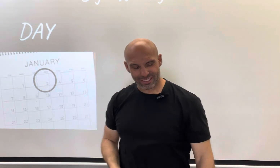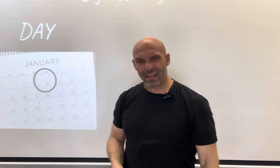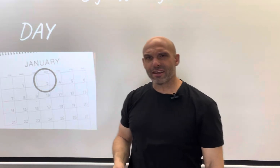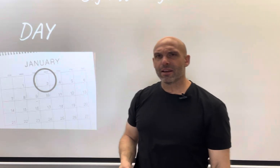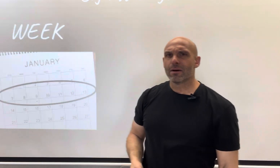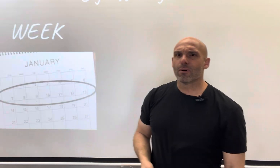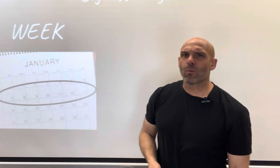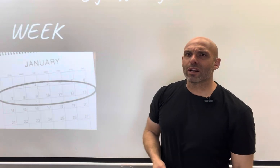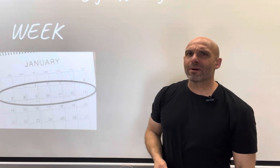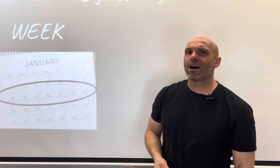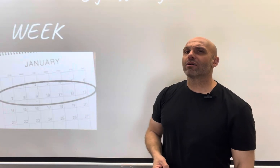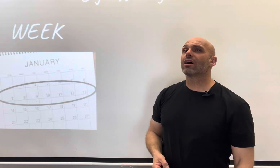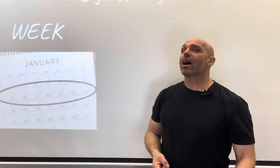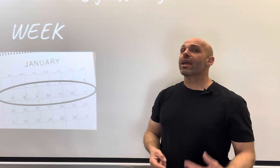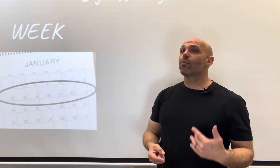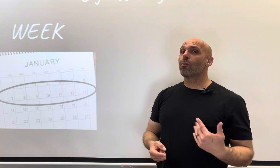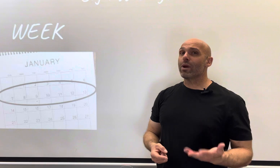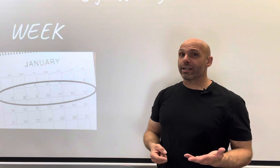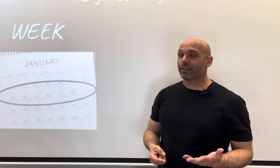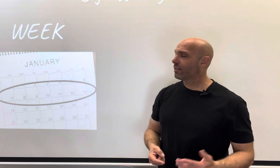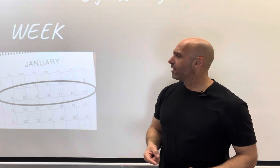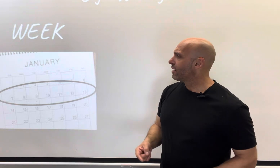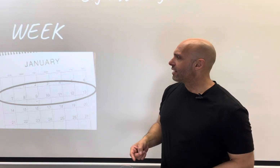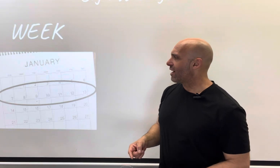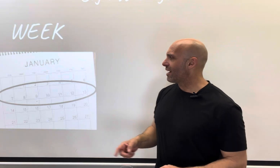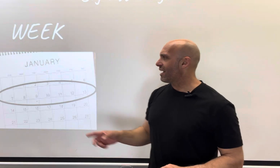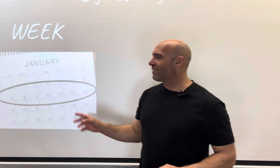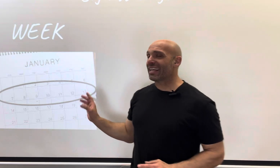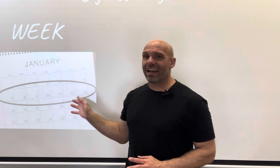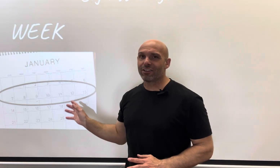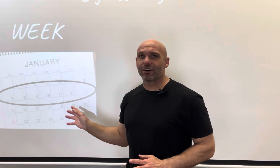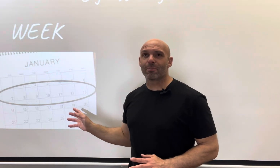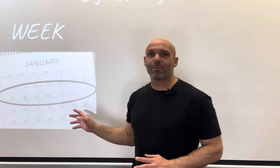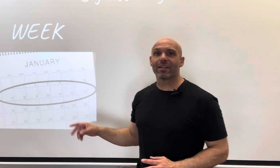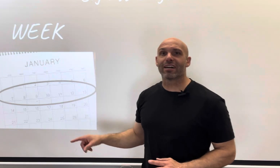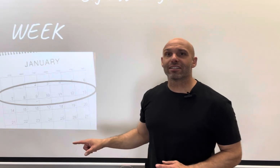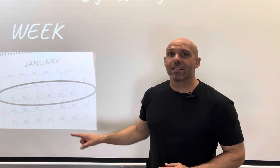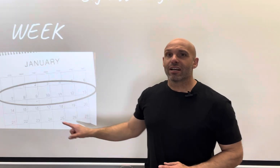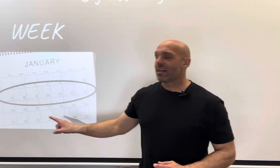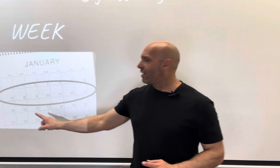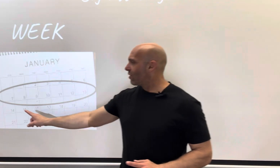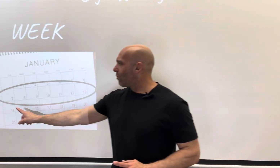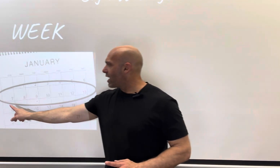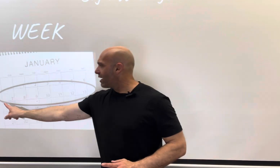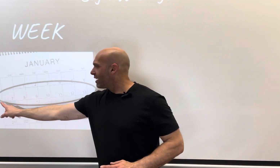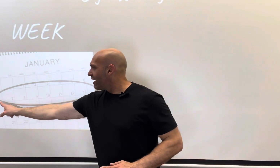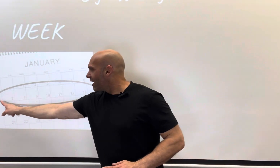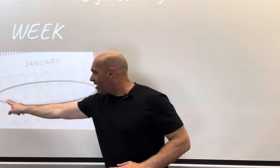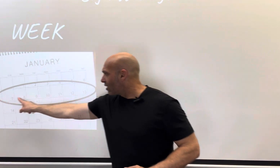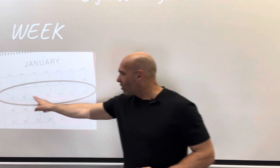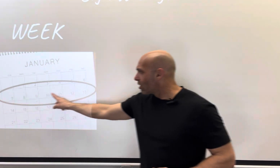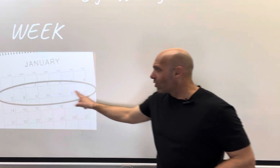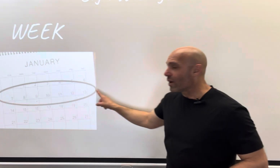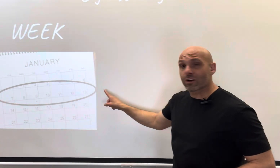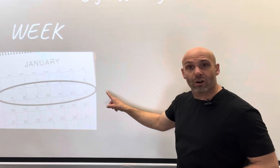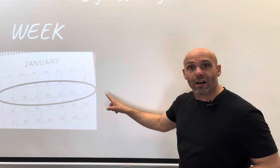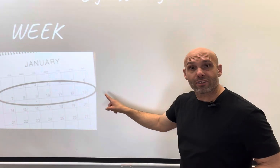Okay, but what about a week? Now I have the calendar up here because the week goes all the way across,